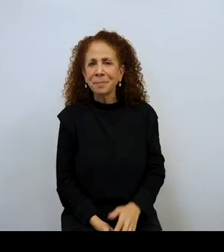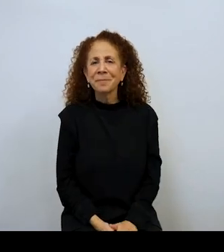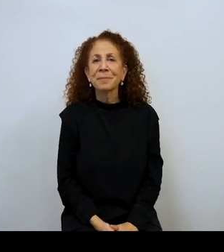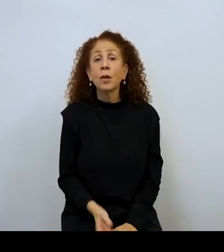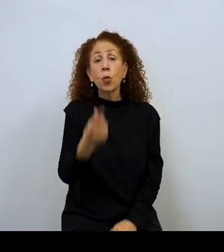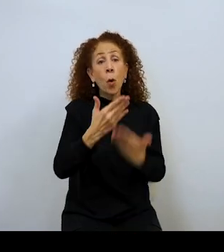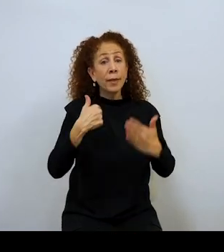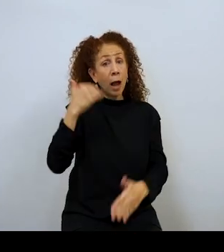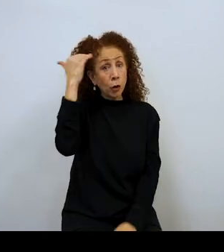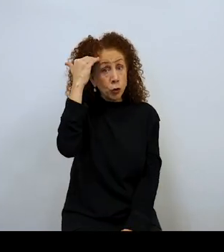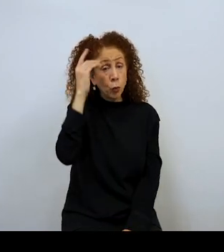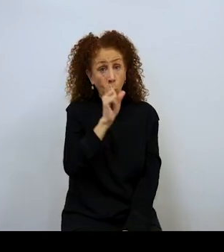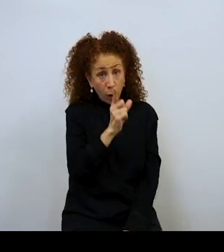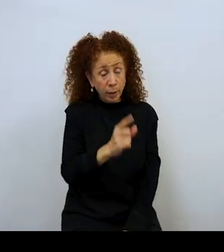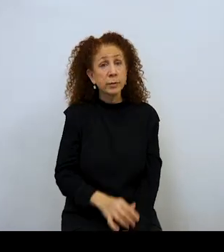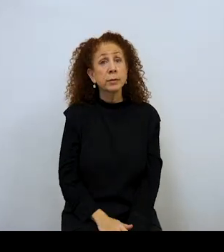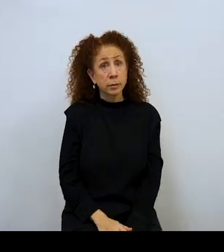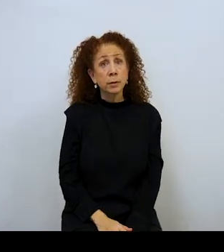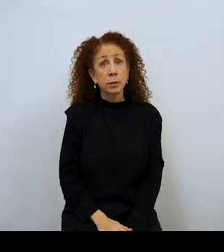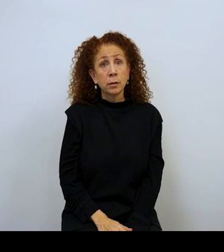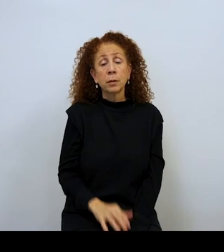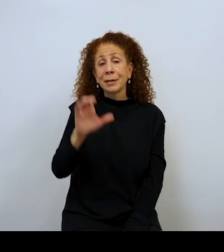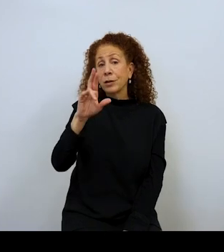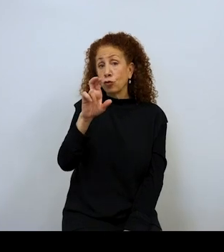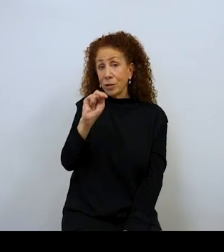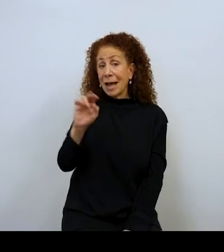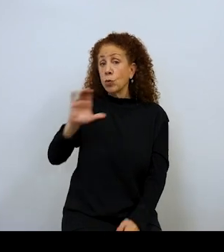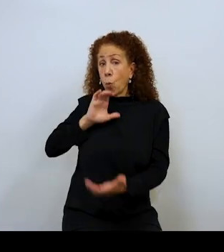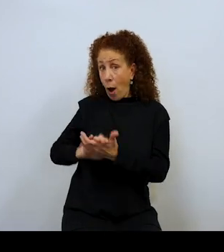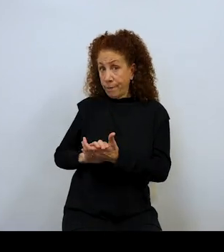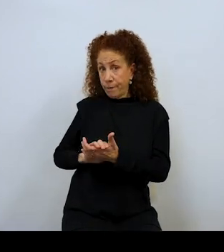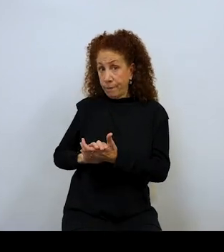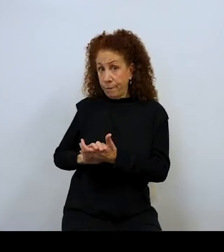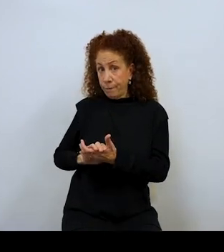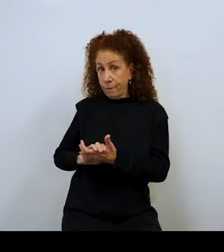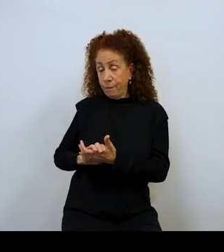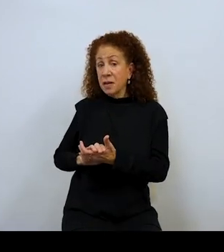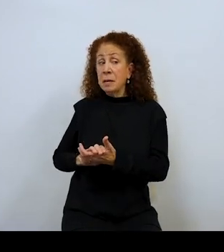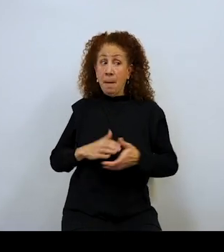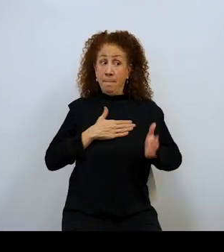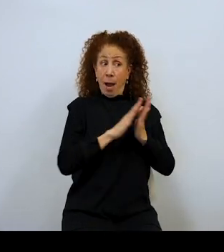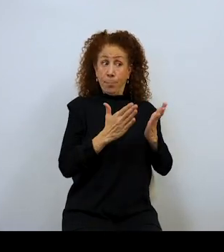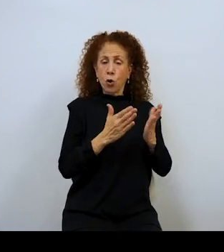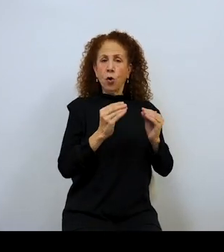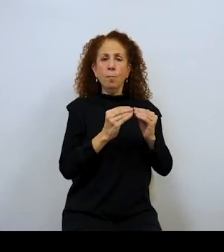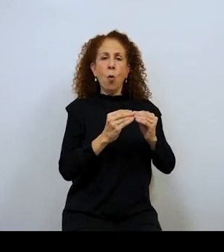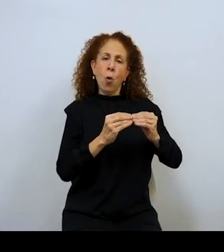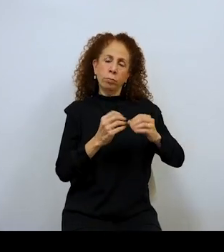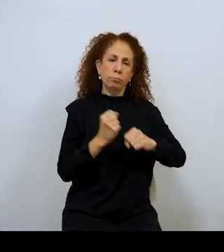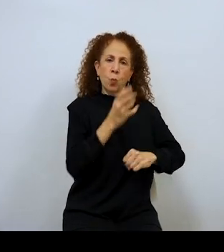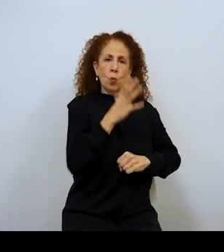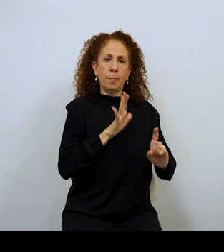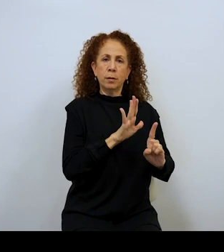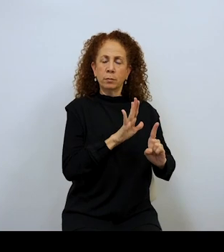one thing I knew was that Creon's wife was going to be more of a woman in her own right yes. than in the play, where